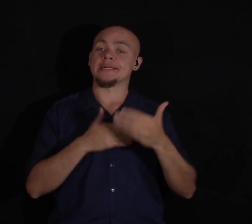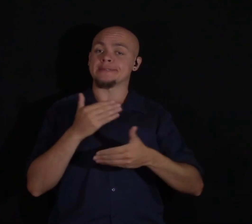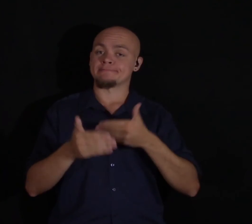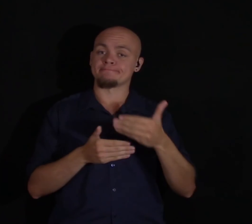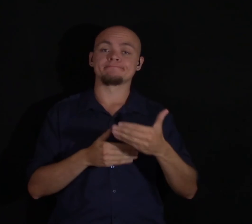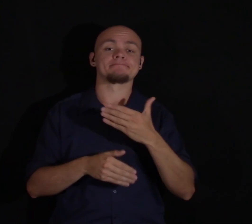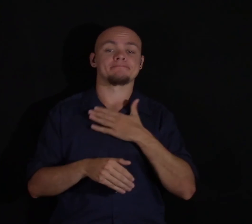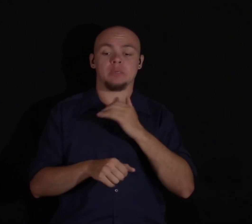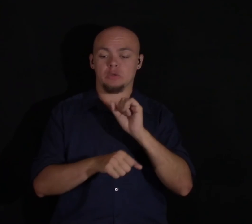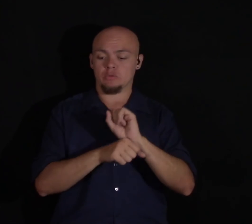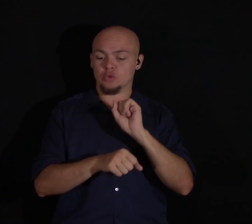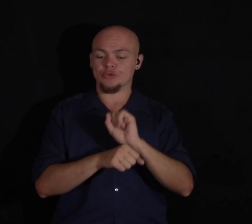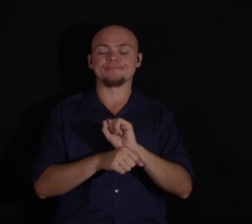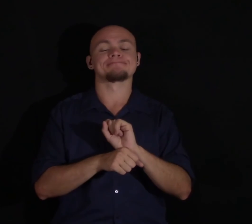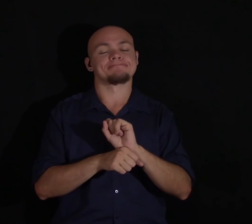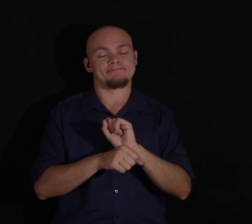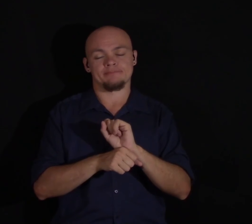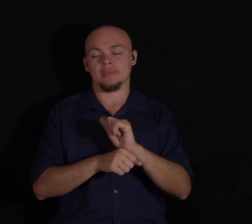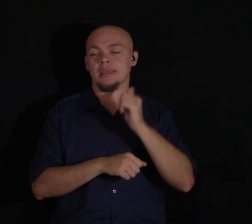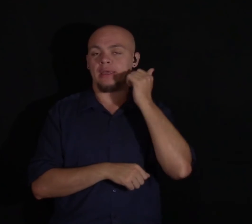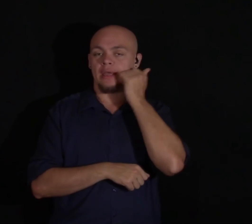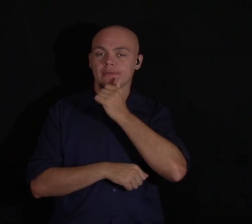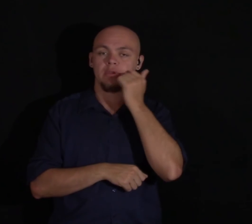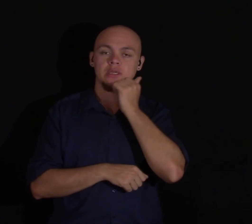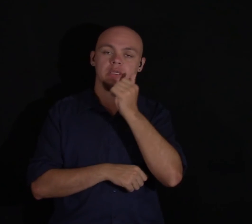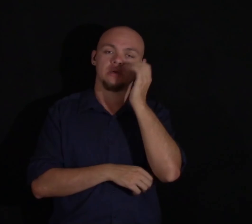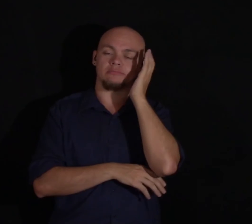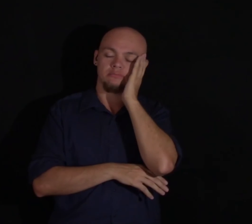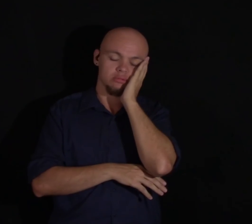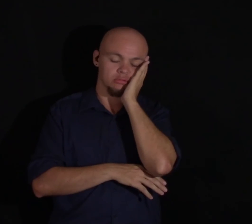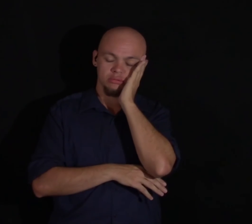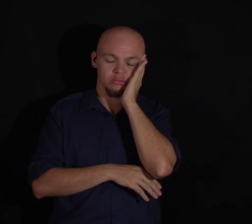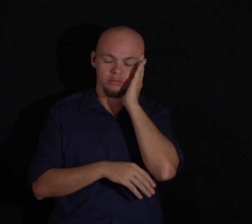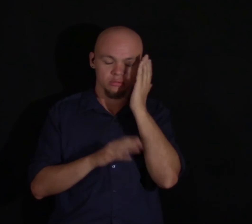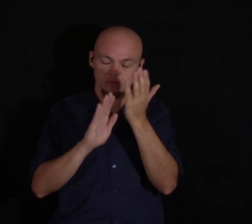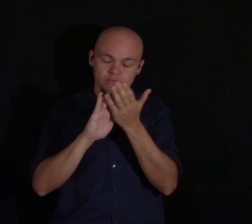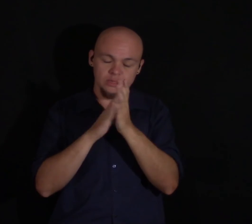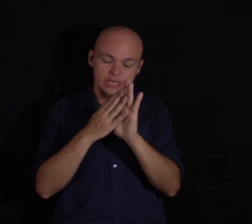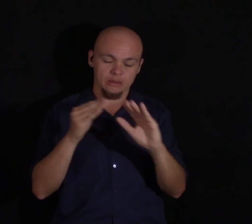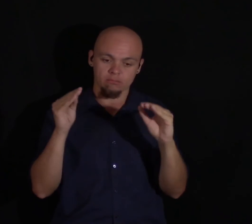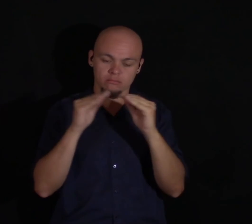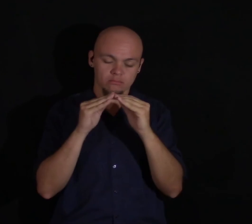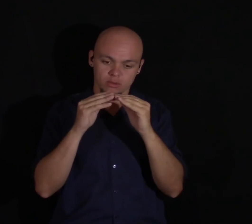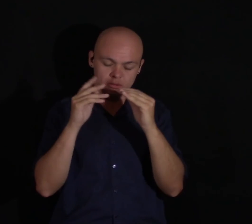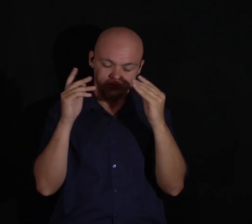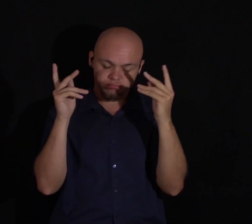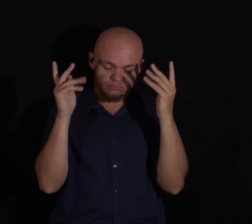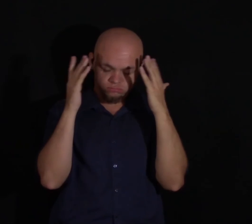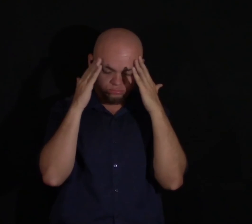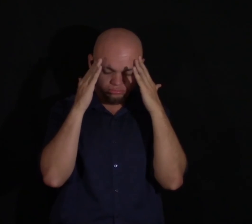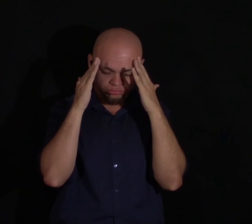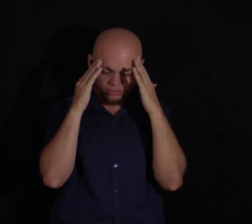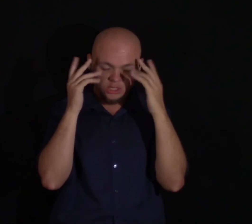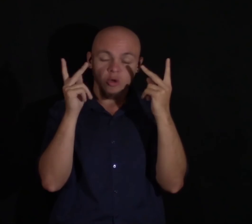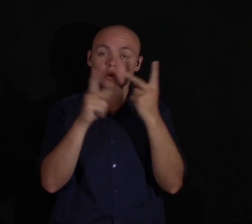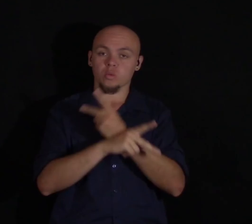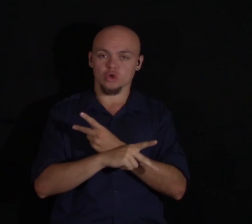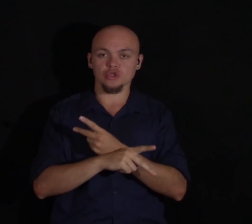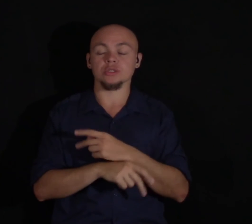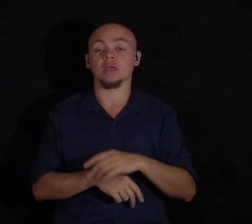labor, it became every day more horrible and irksome to me. Sometimes I could not prevail on myself to enter my laboratory